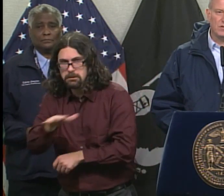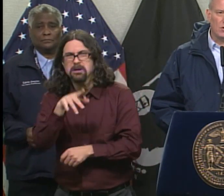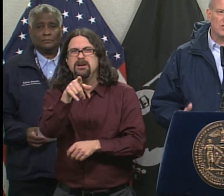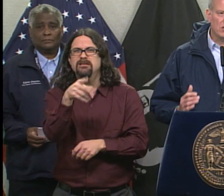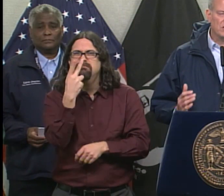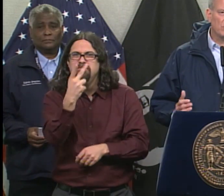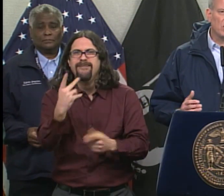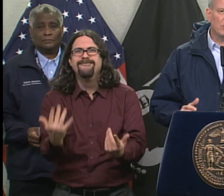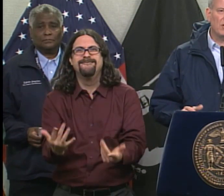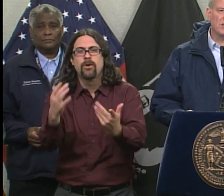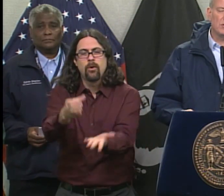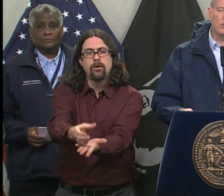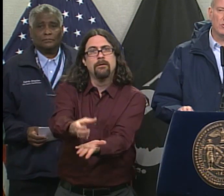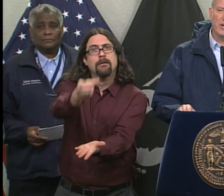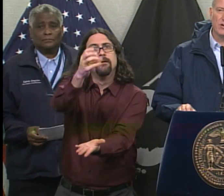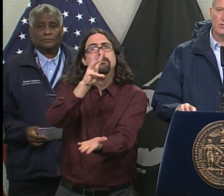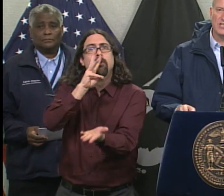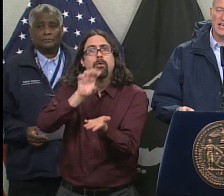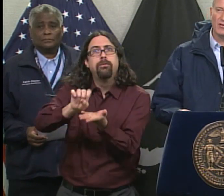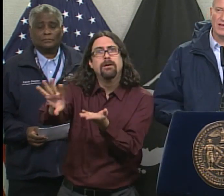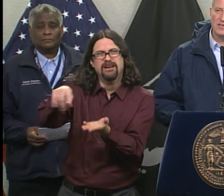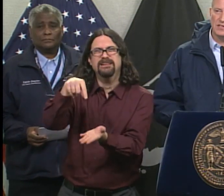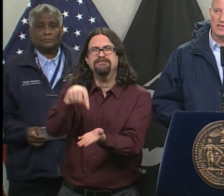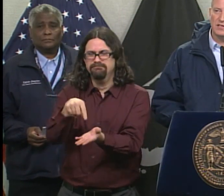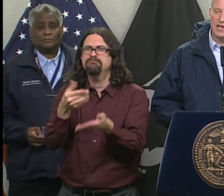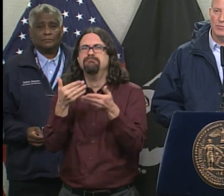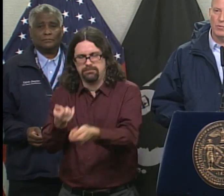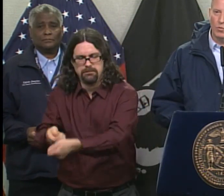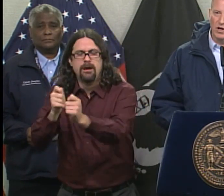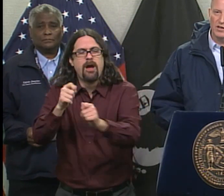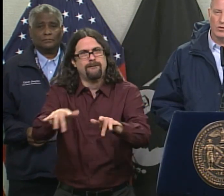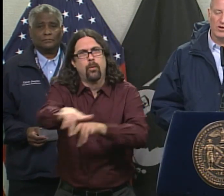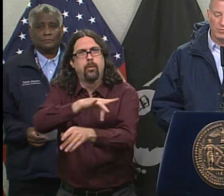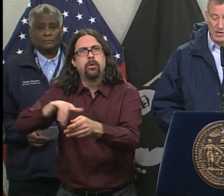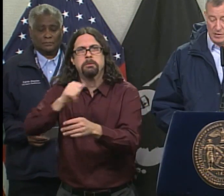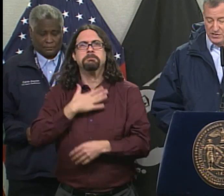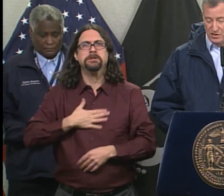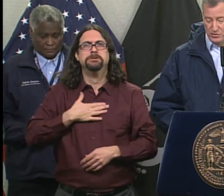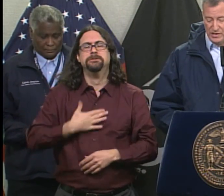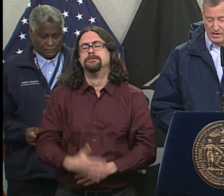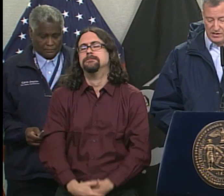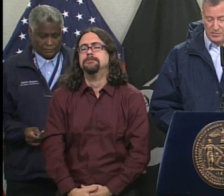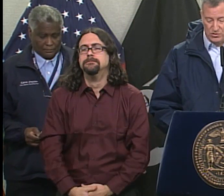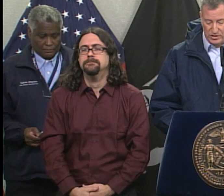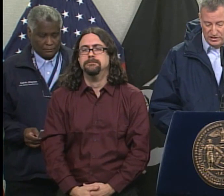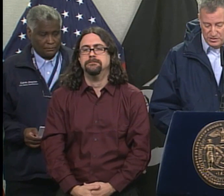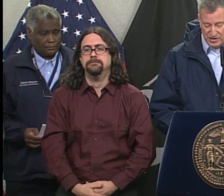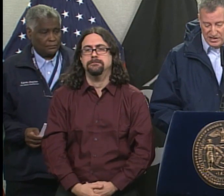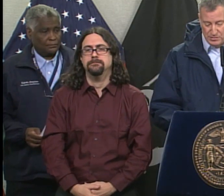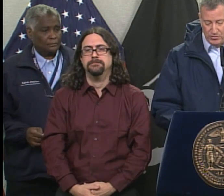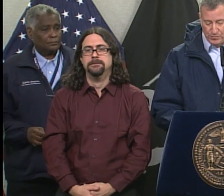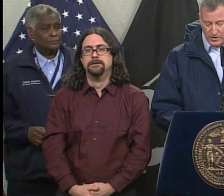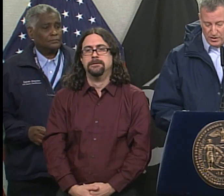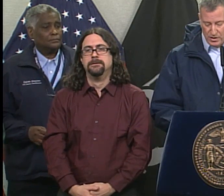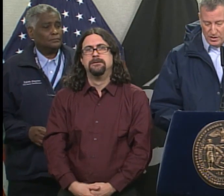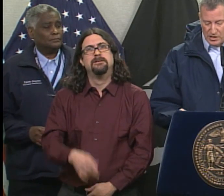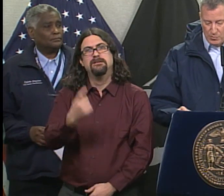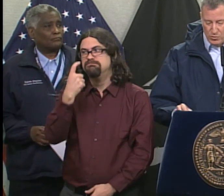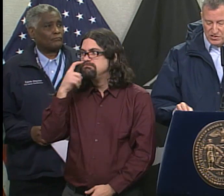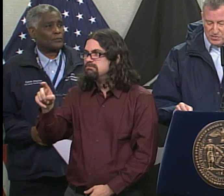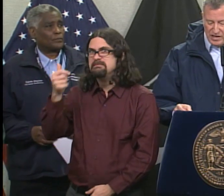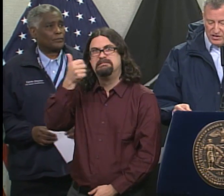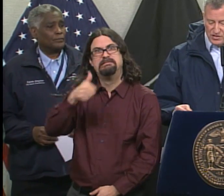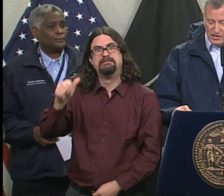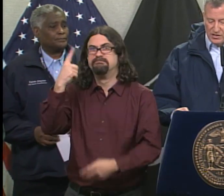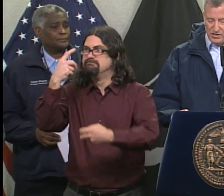resolved. There's still some trouble, obviously, with repair crews getting around the city today, but we want to know where the problems are so we can get to them as quickly as possible. A couple